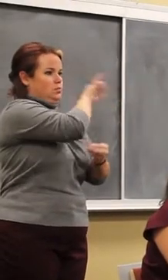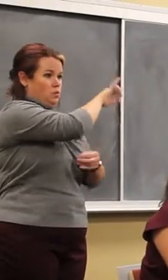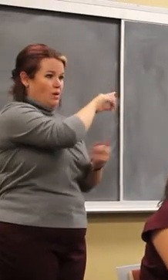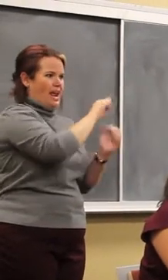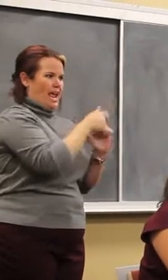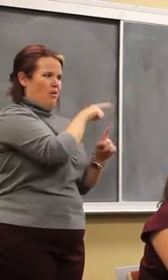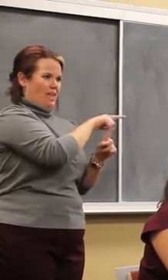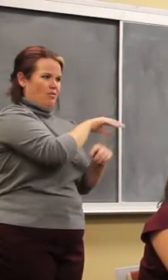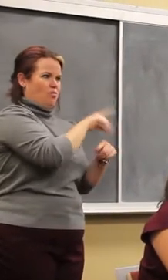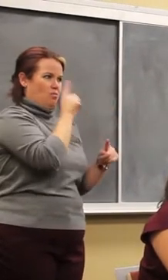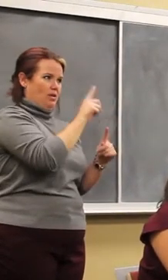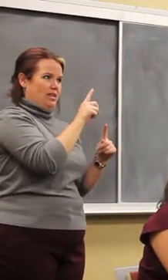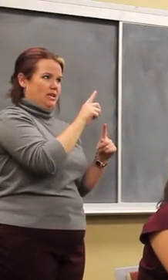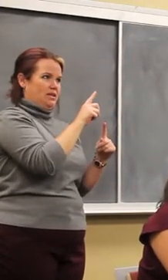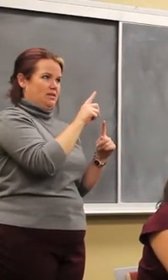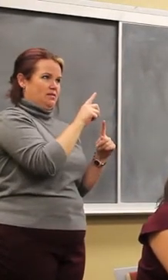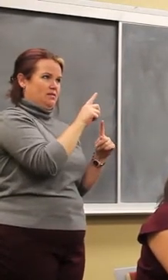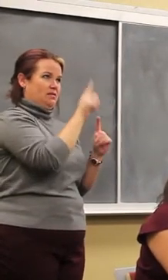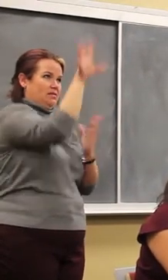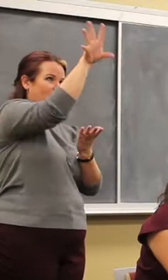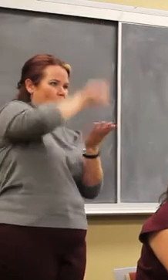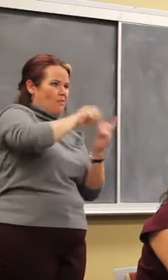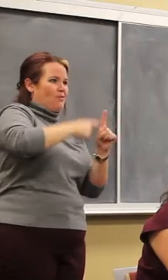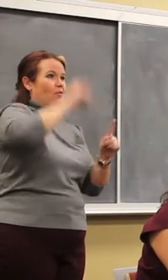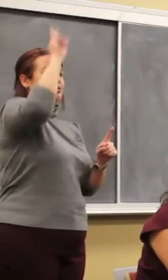of the structure of the university as a whole.